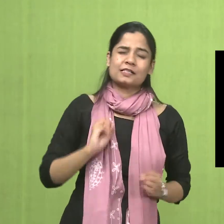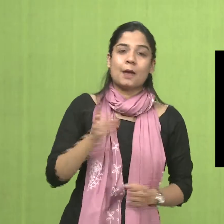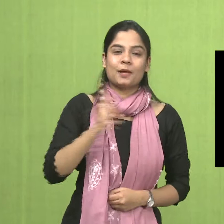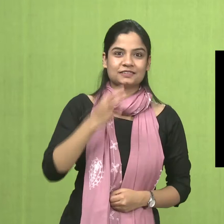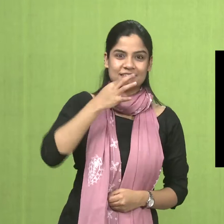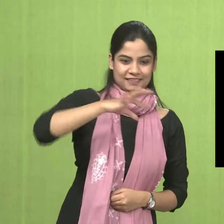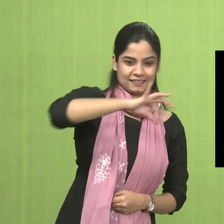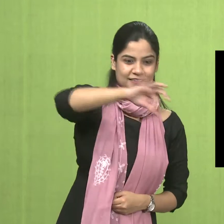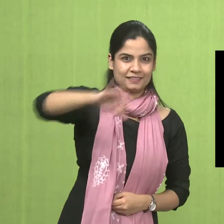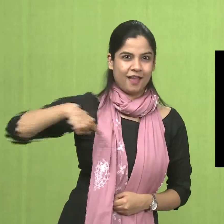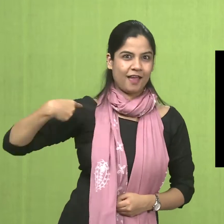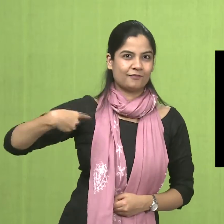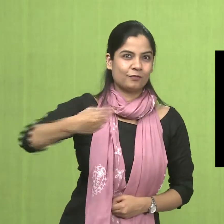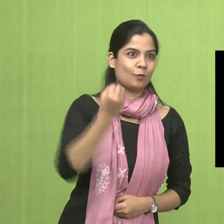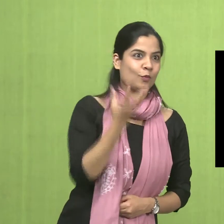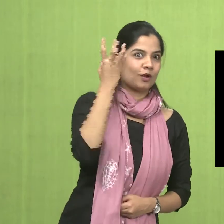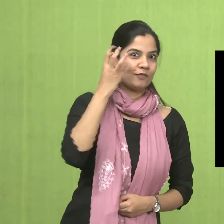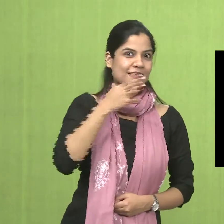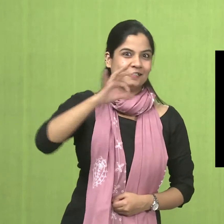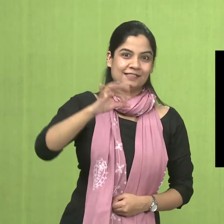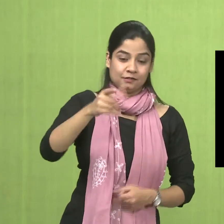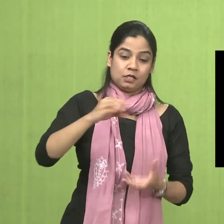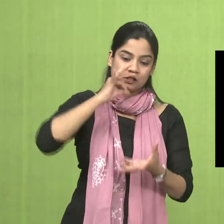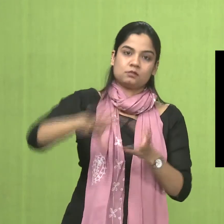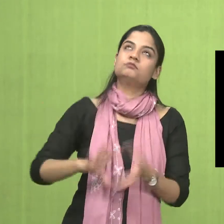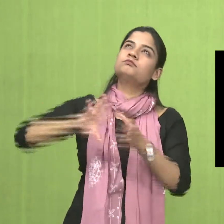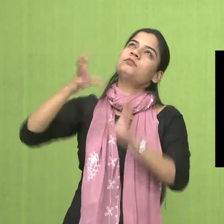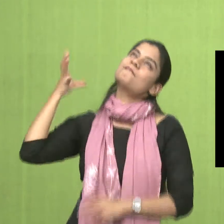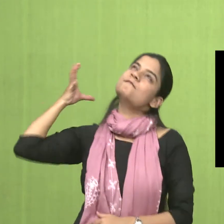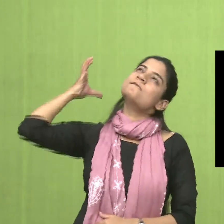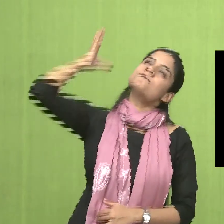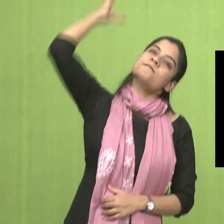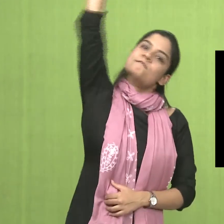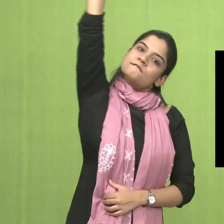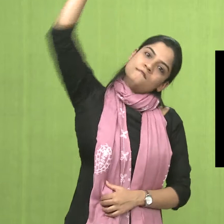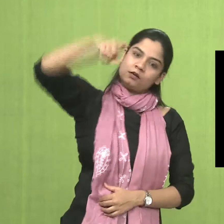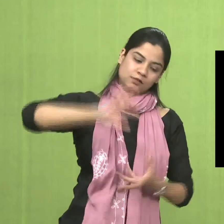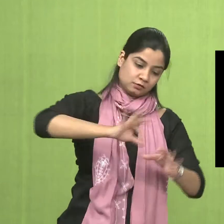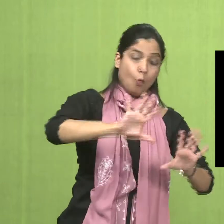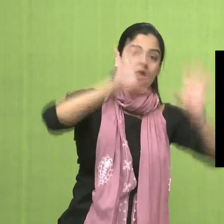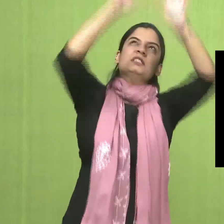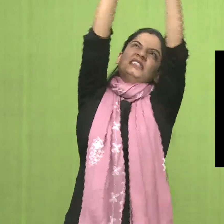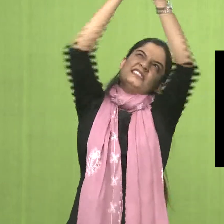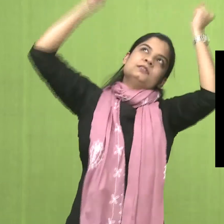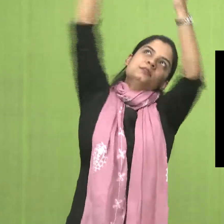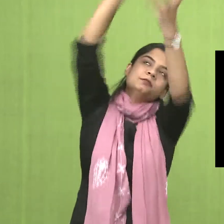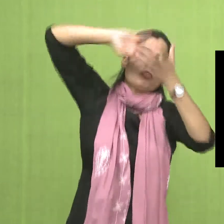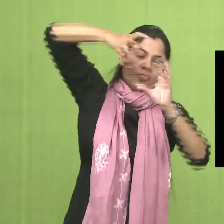cook something, so you have salt is something that you use every day. So it's not wise to keep salt at a very high